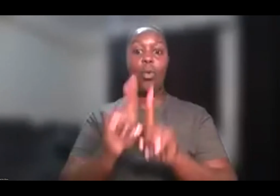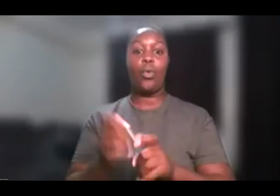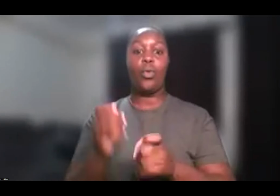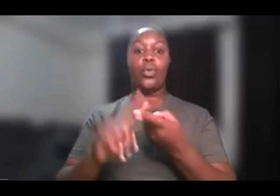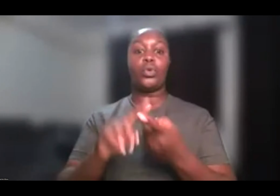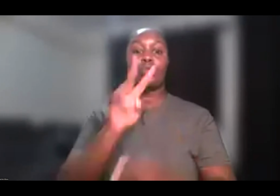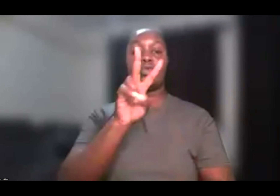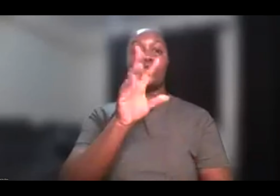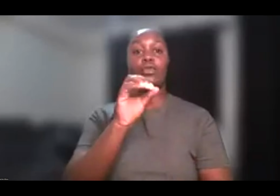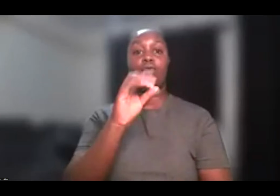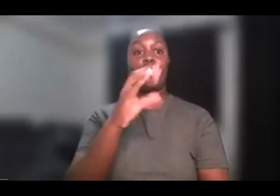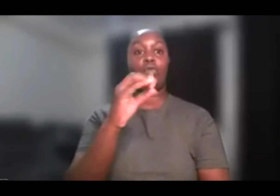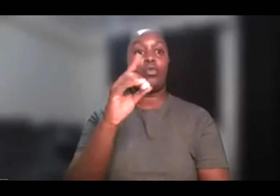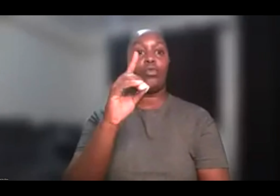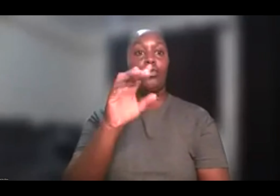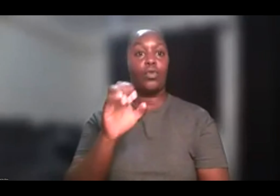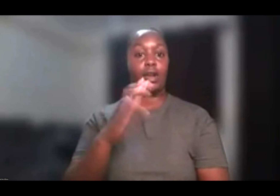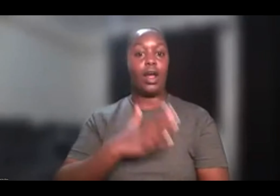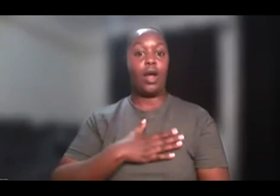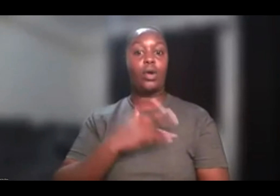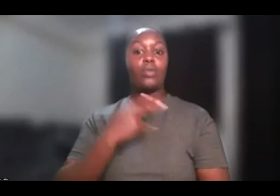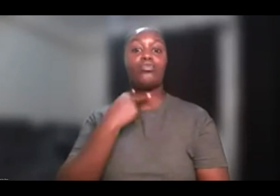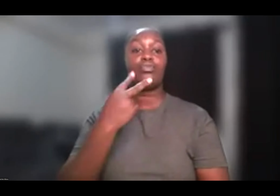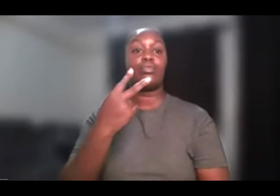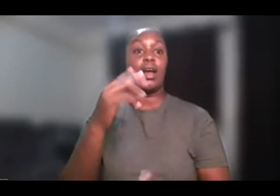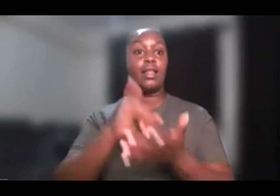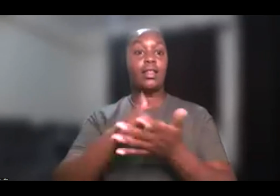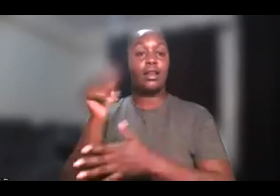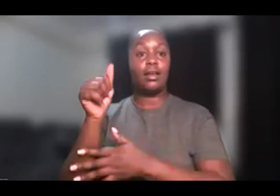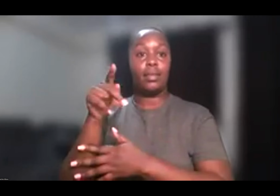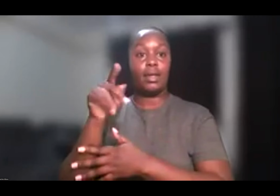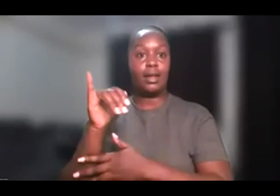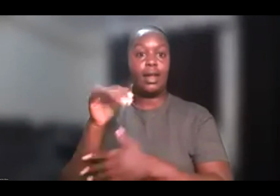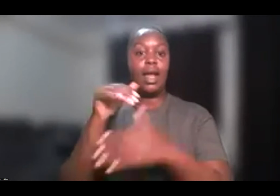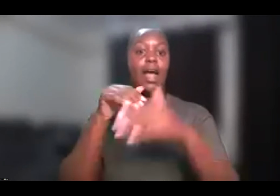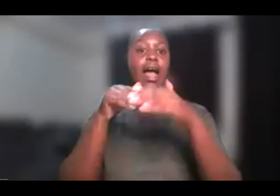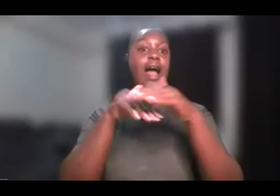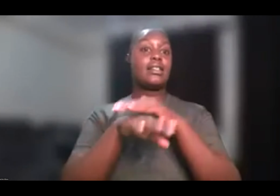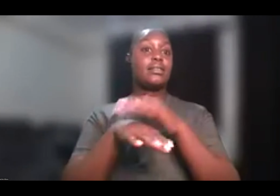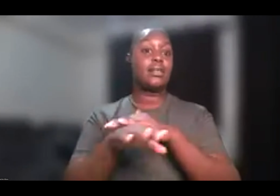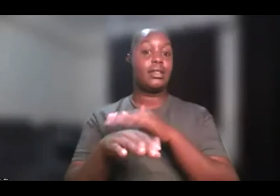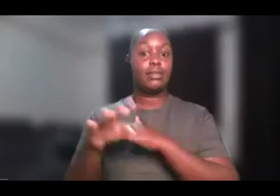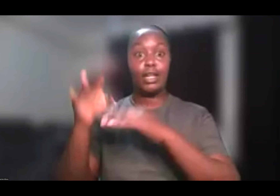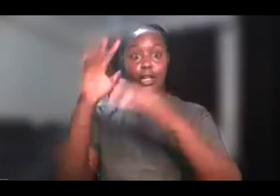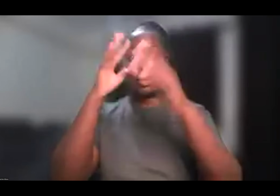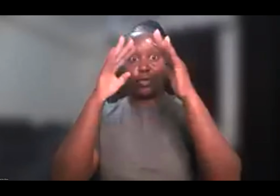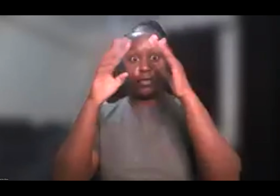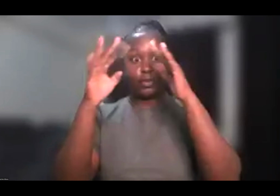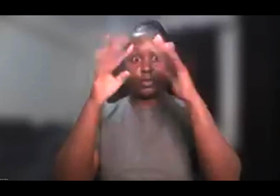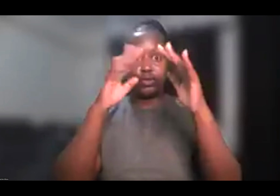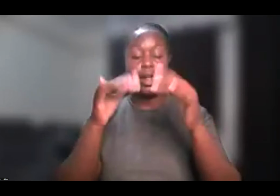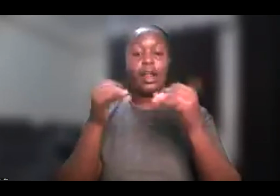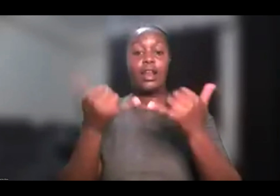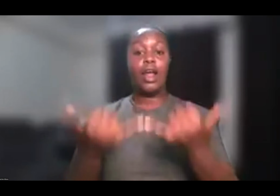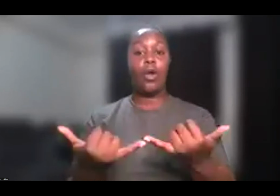language production and accessibility integration, currently under development. So for now, we focus only on